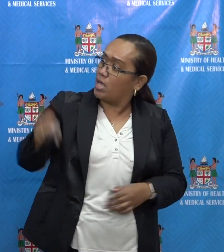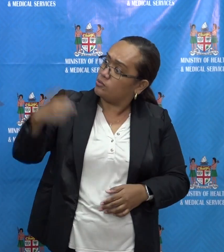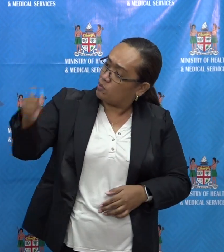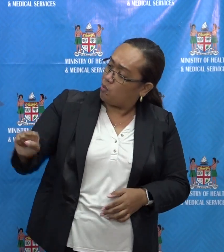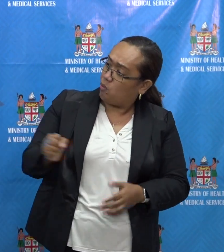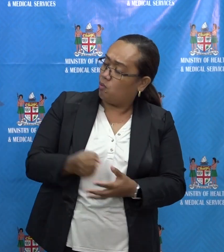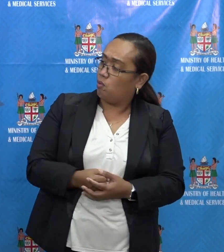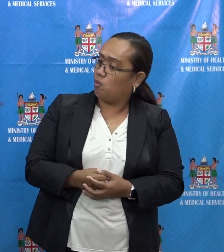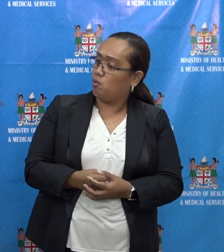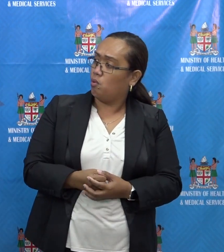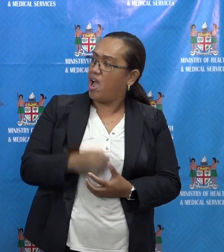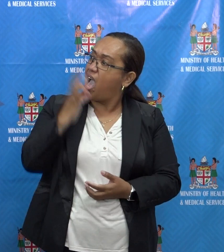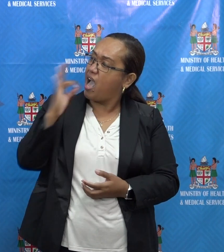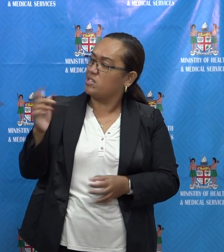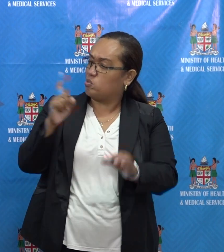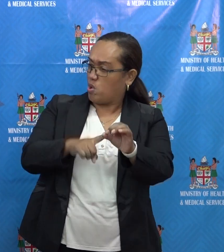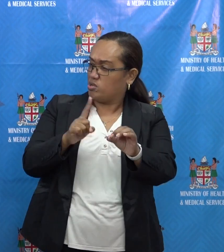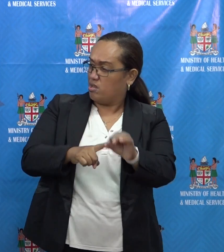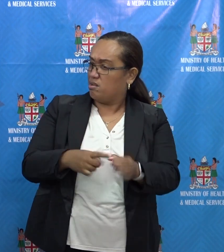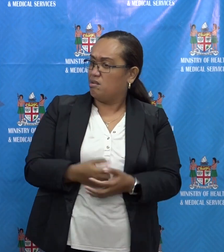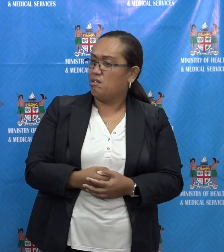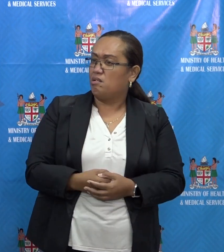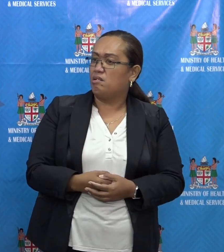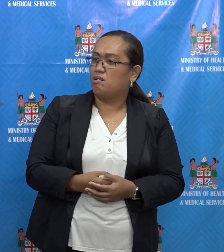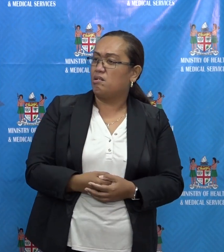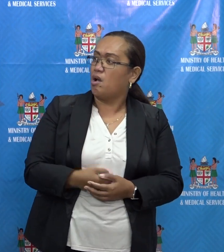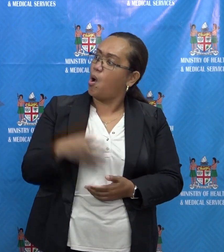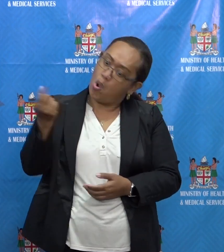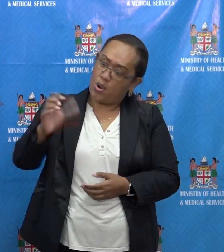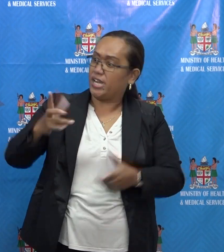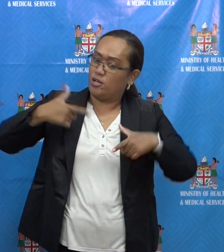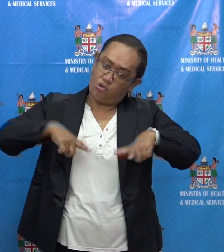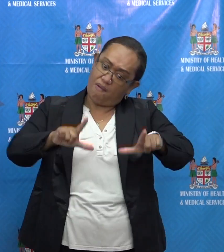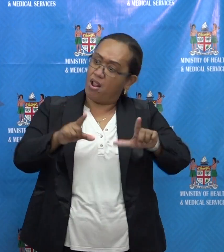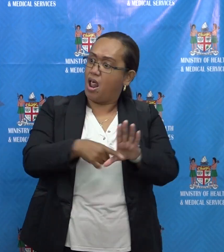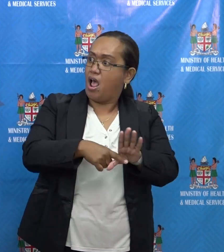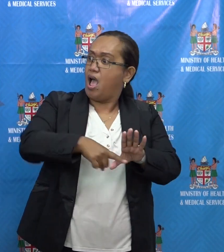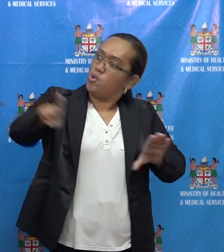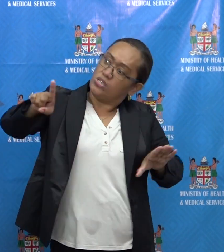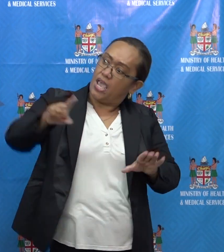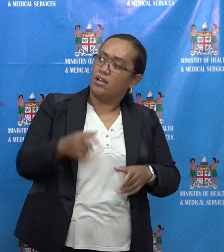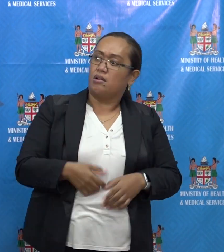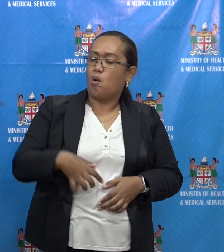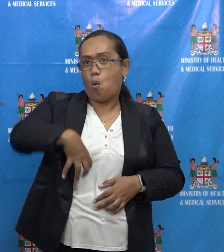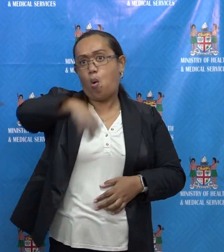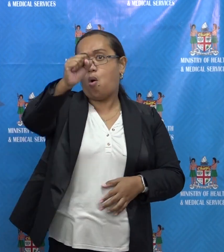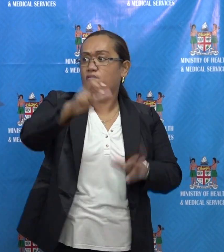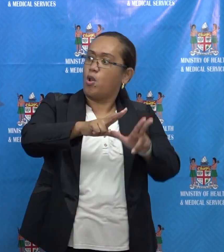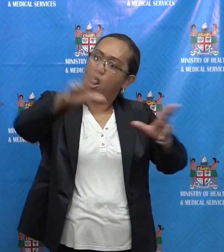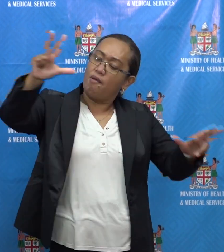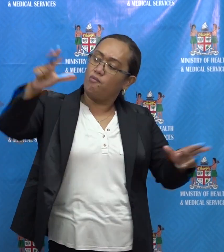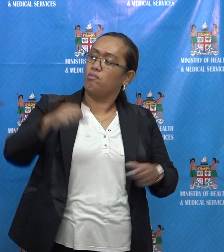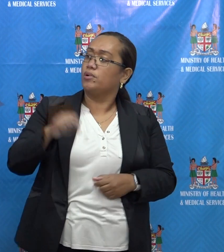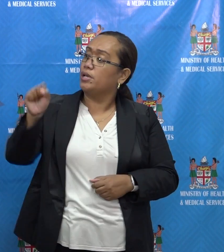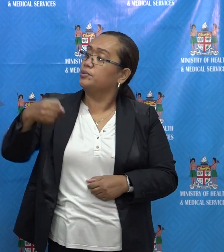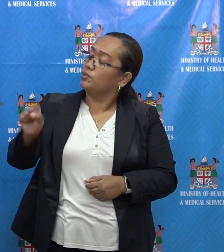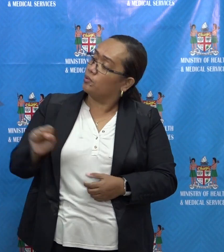identified, if there was any other or if there was not, that had traveled out of Viti from the funeral that happened in